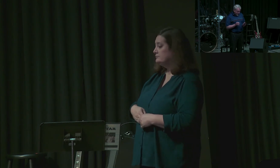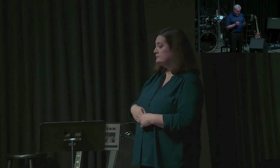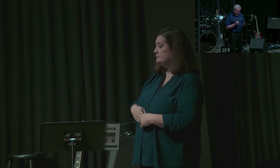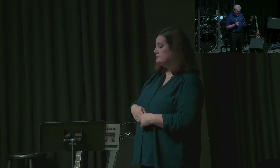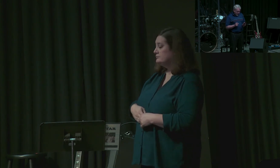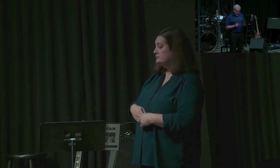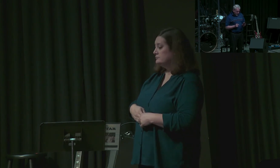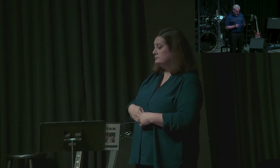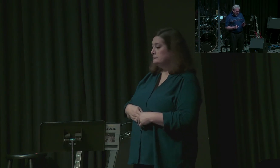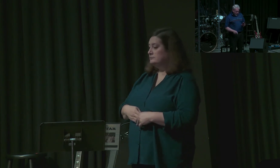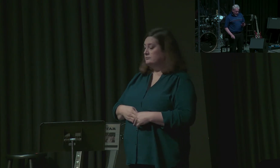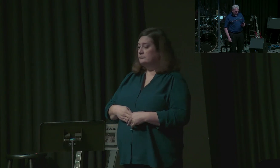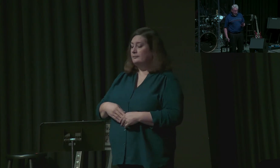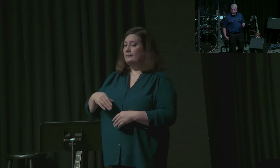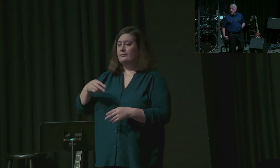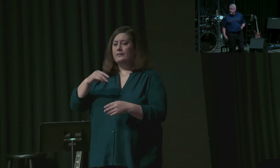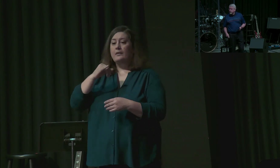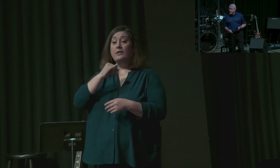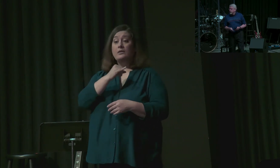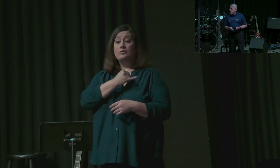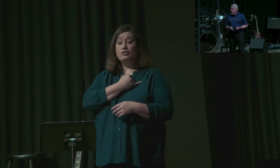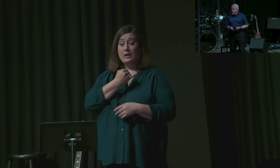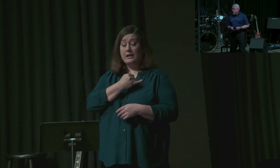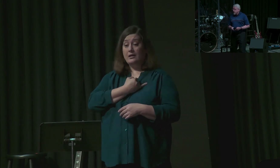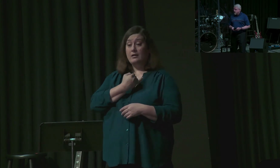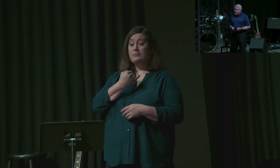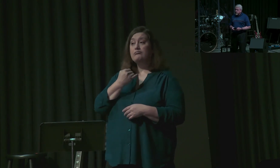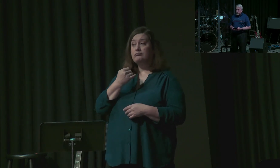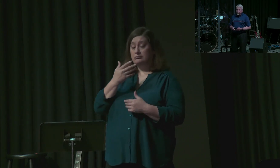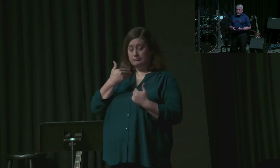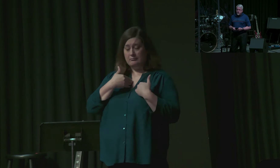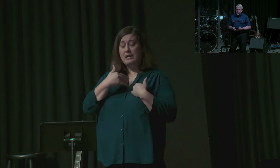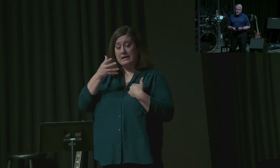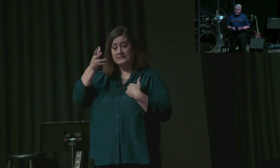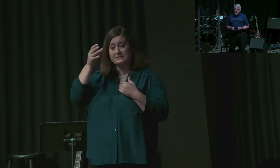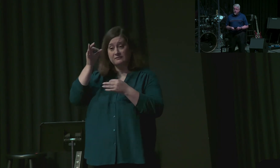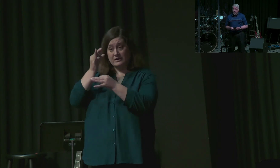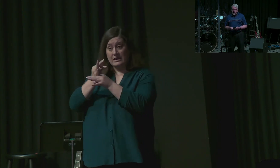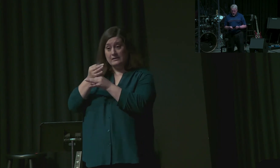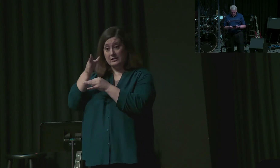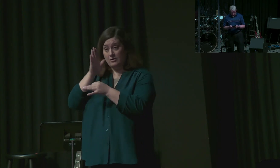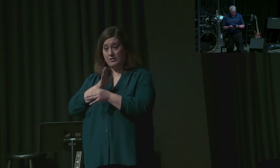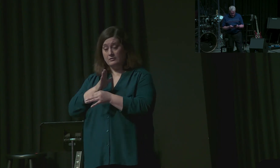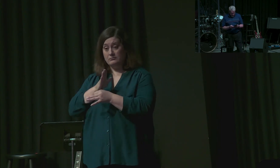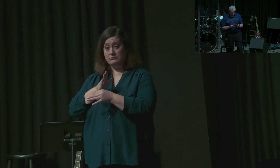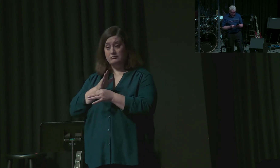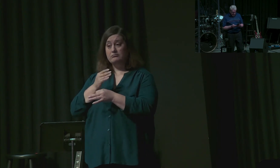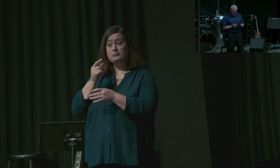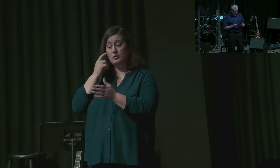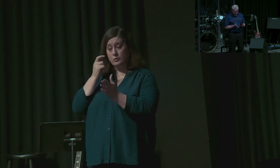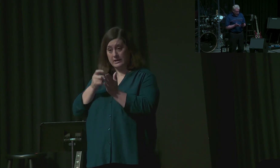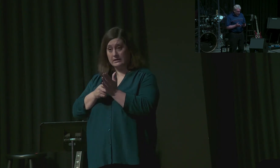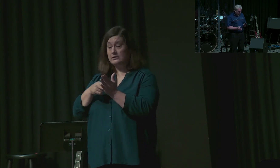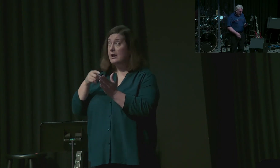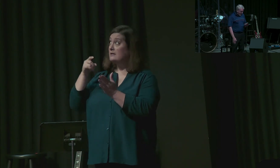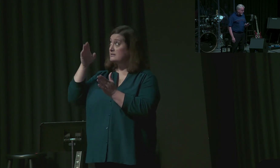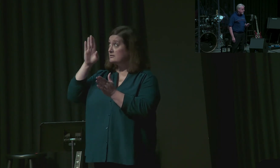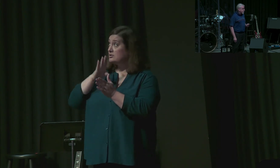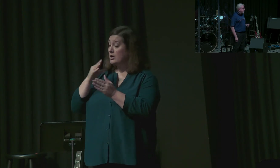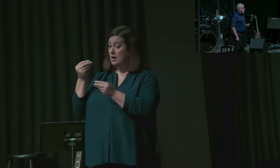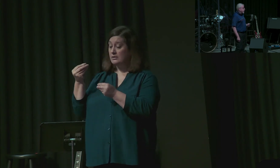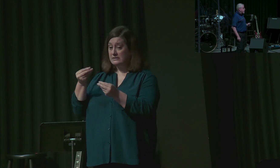Jacob's present faith in God recognizes the past promises that God had given. In verse